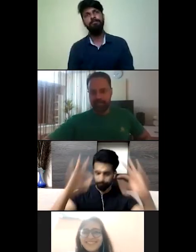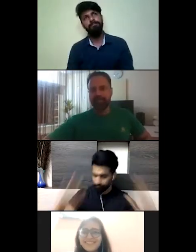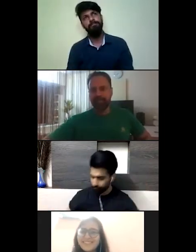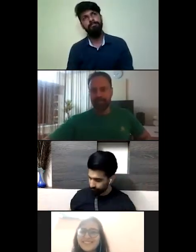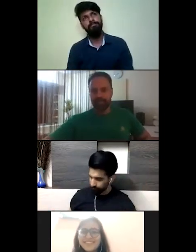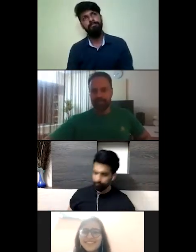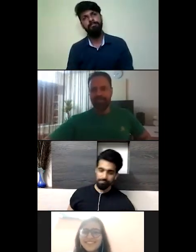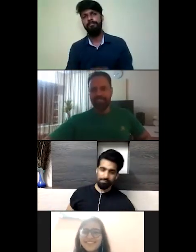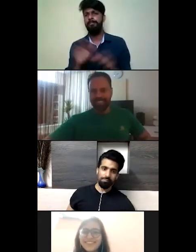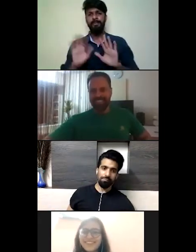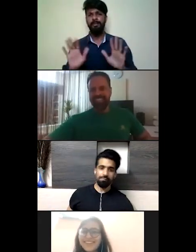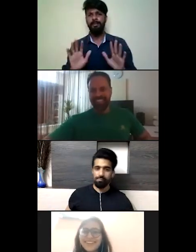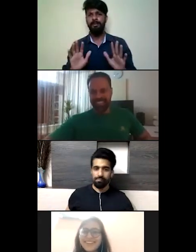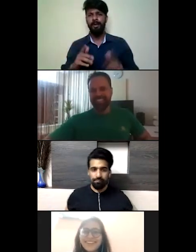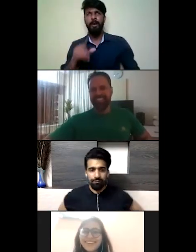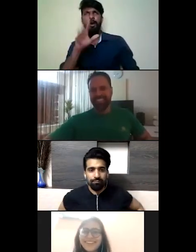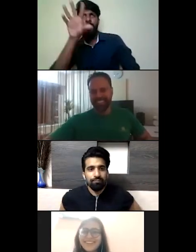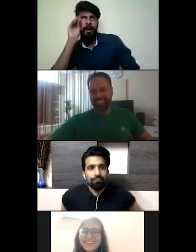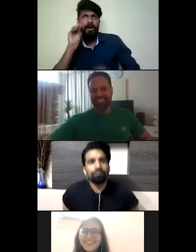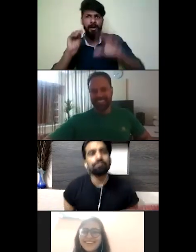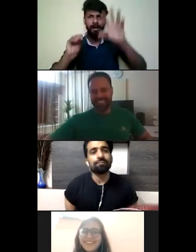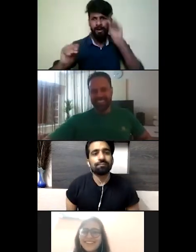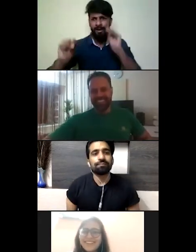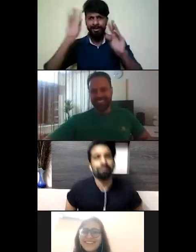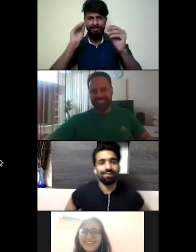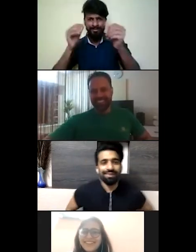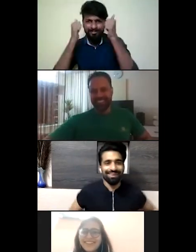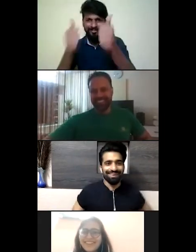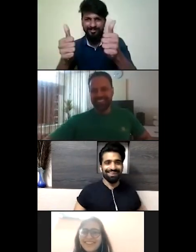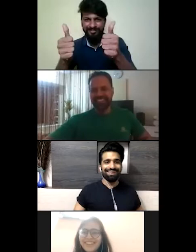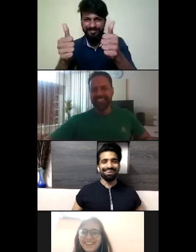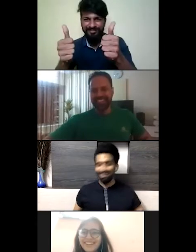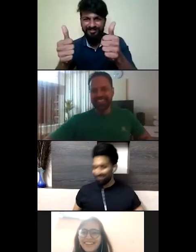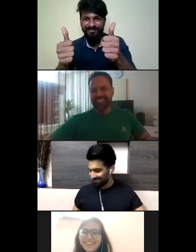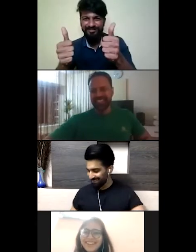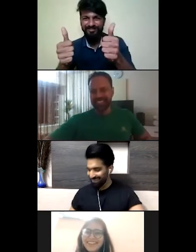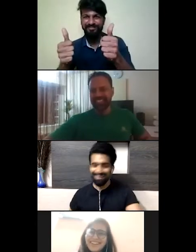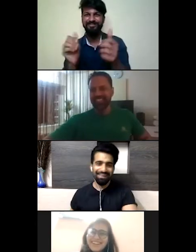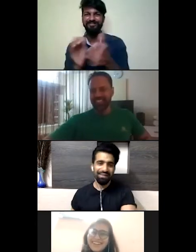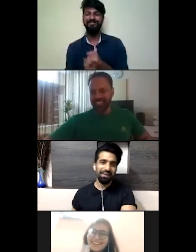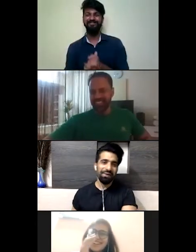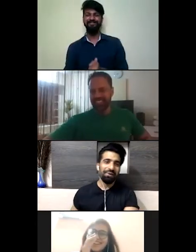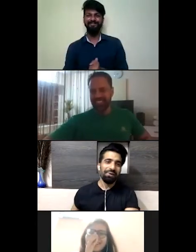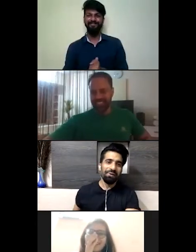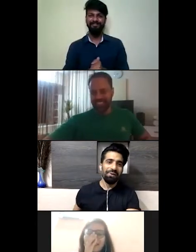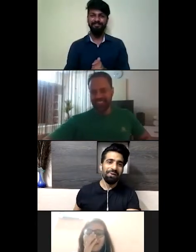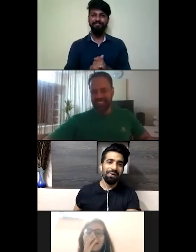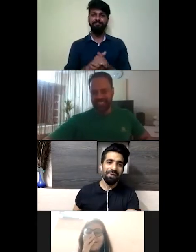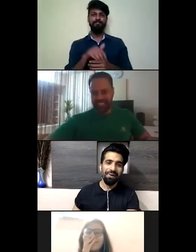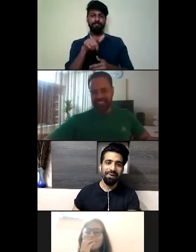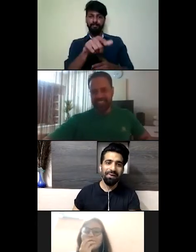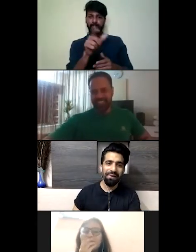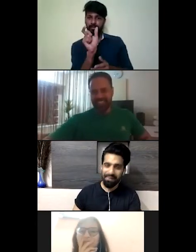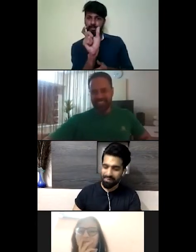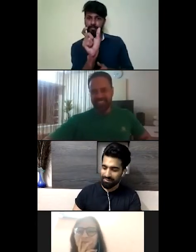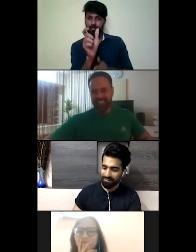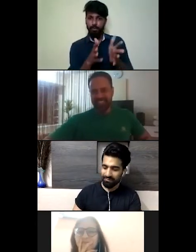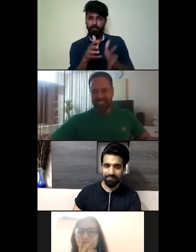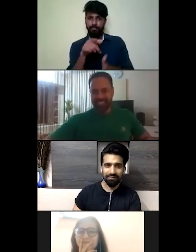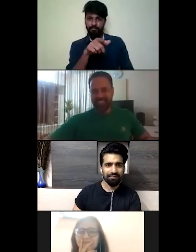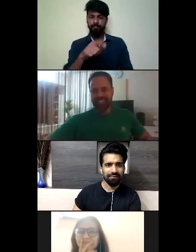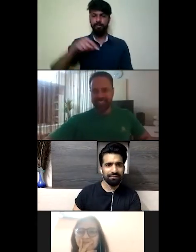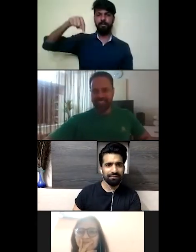words? You're all looking sad. Please don't look sad. You know, be a little active. Try to copy what we're